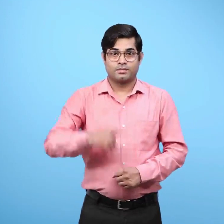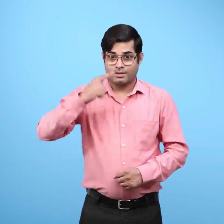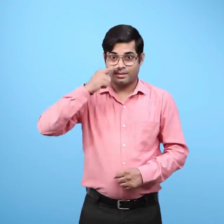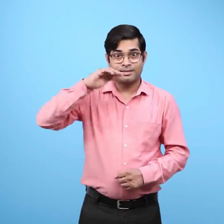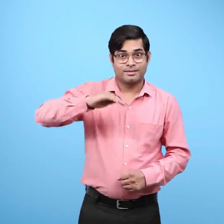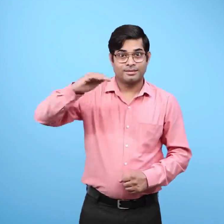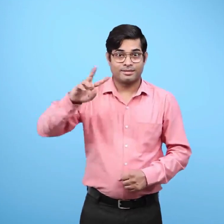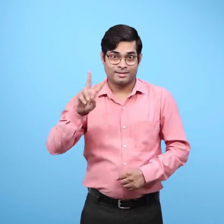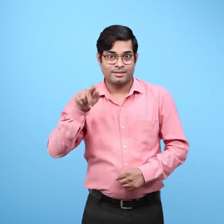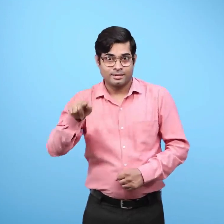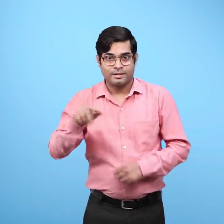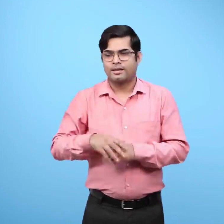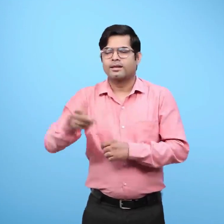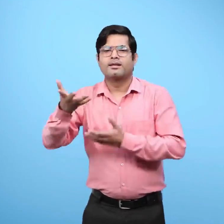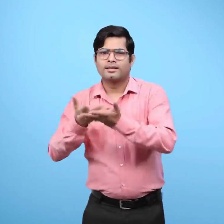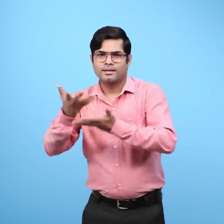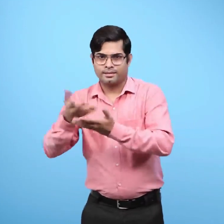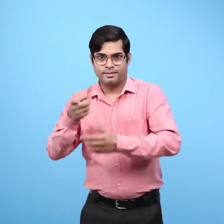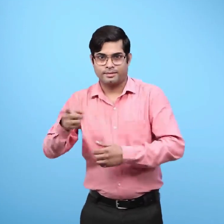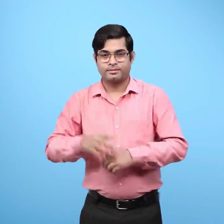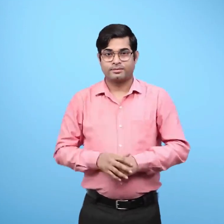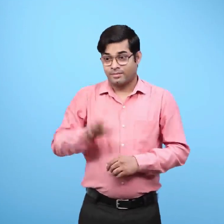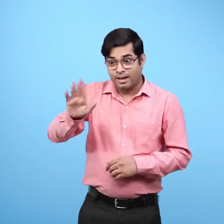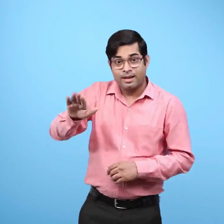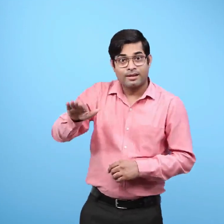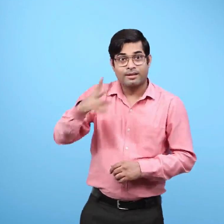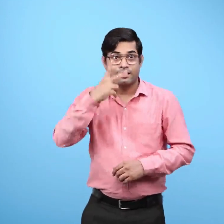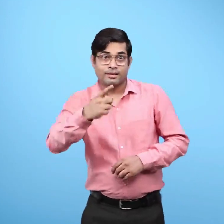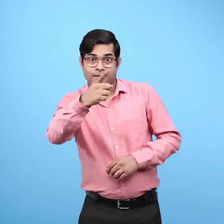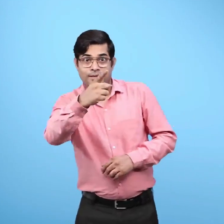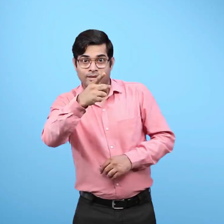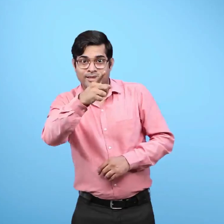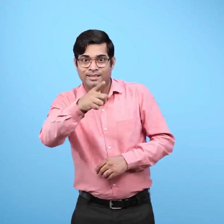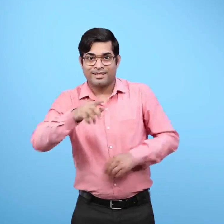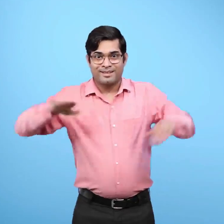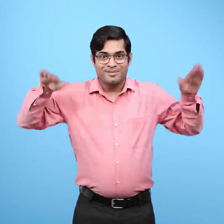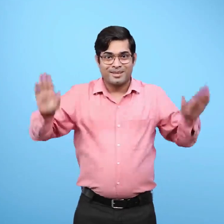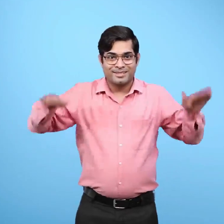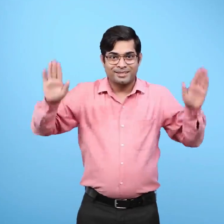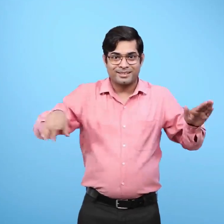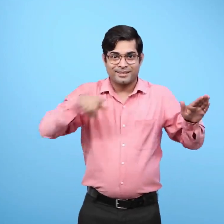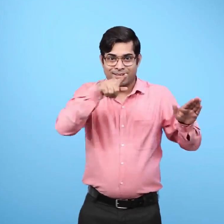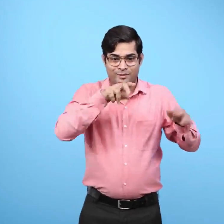The girls are talking among themselves. "Hey, look at that bird.